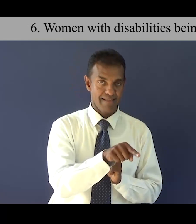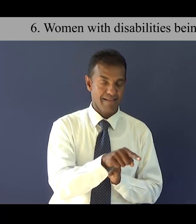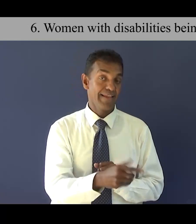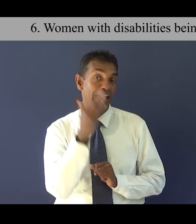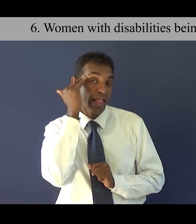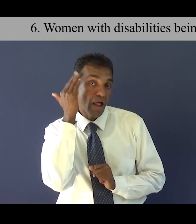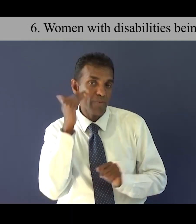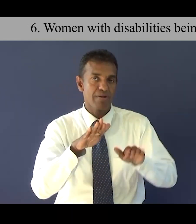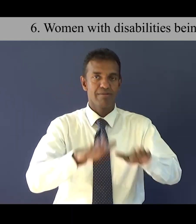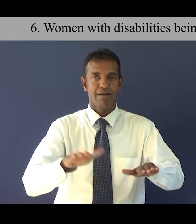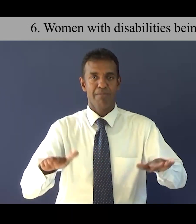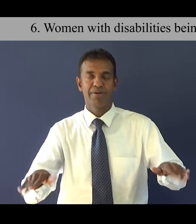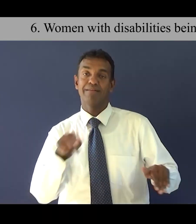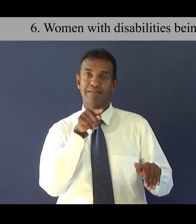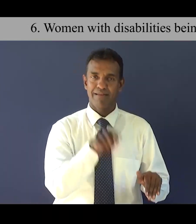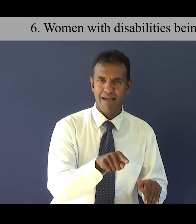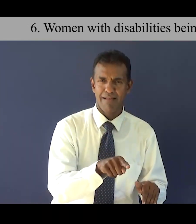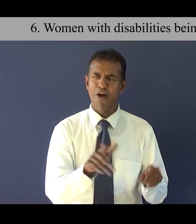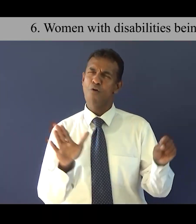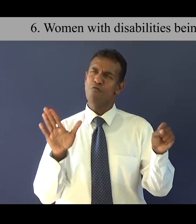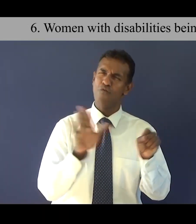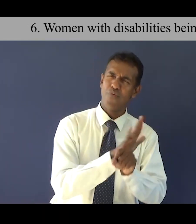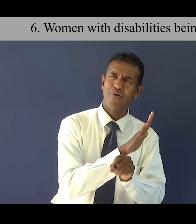full, free, and equal lives.